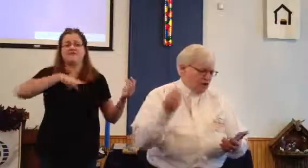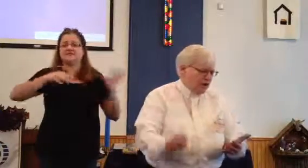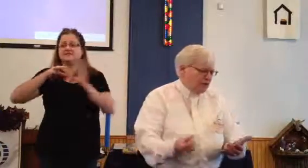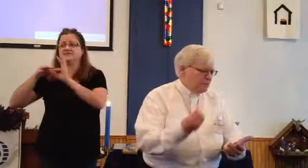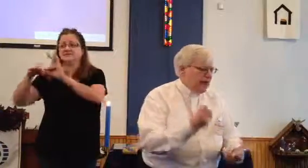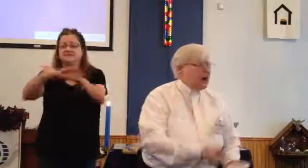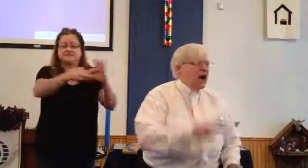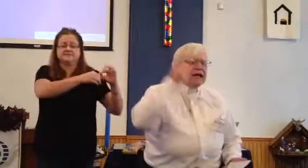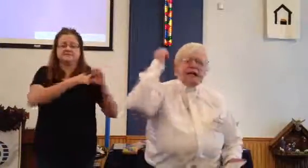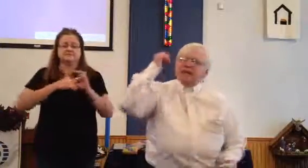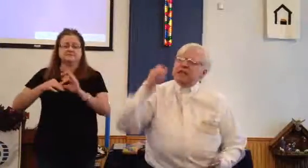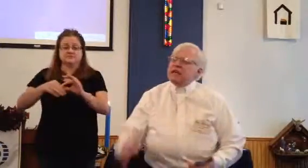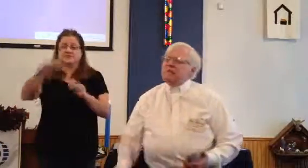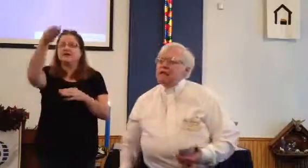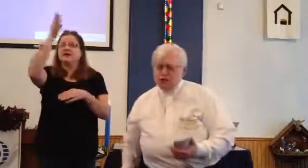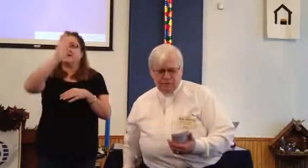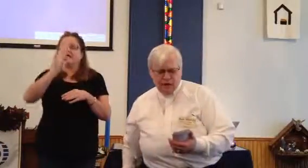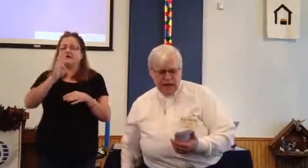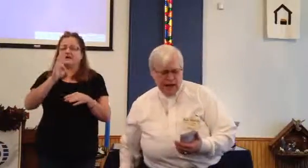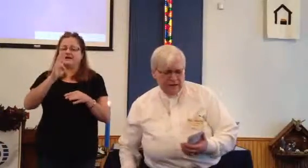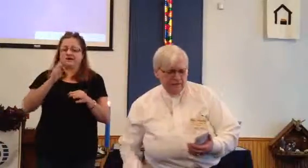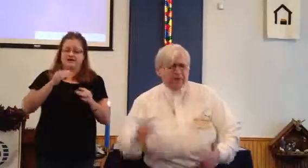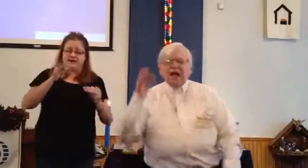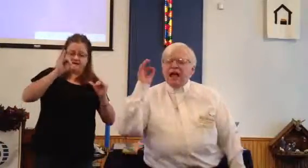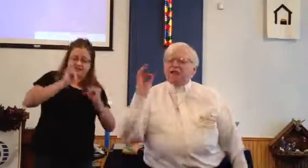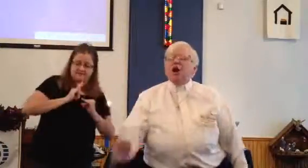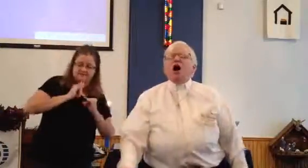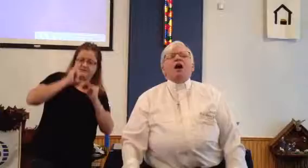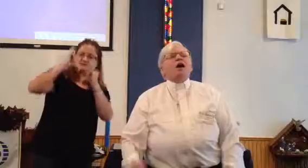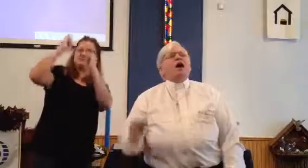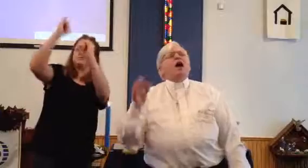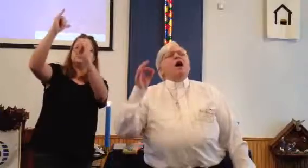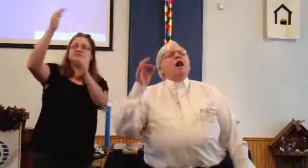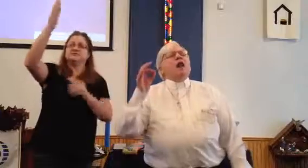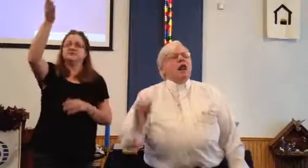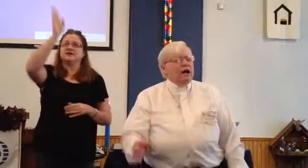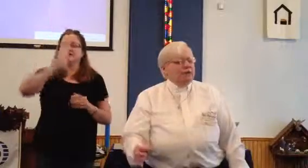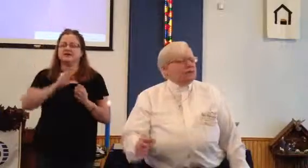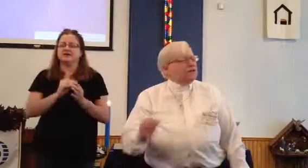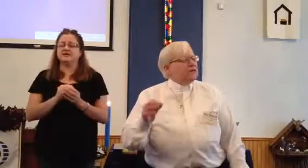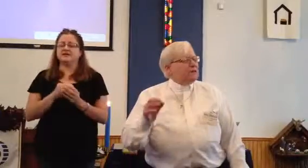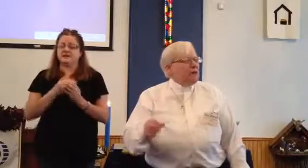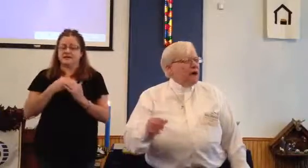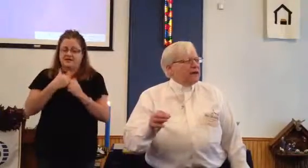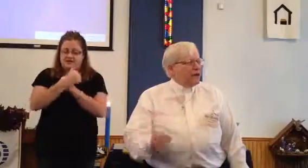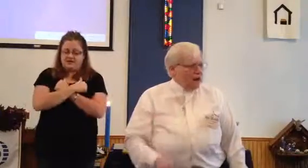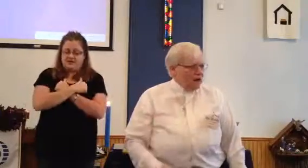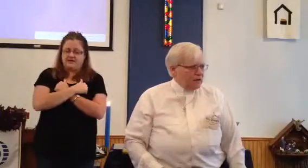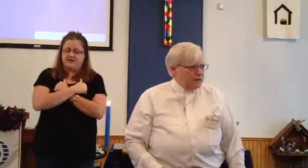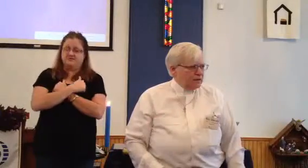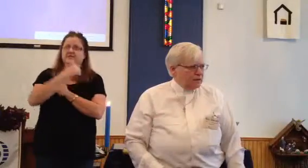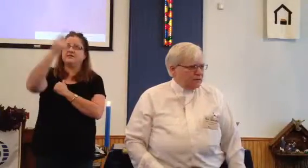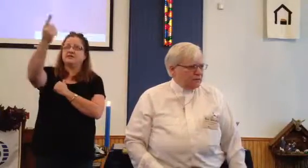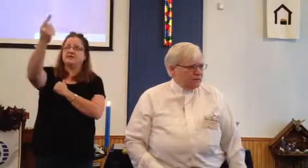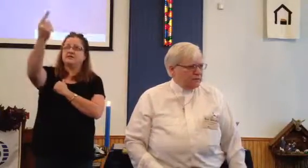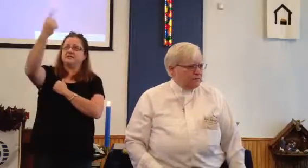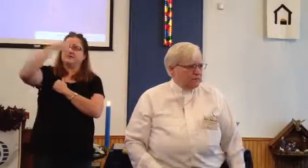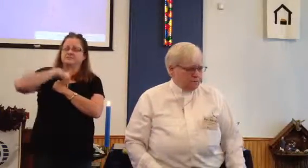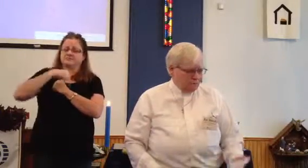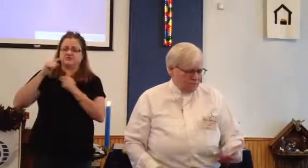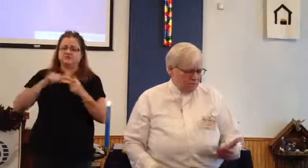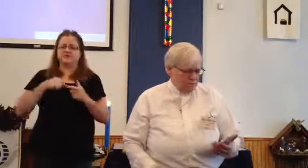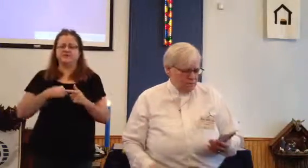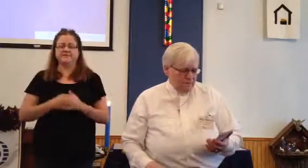are created by God in the image of God and are loved by God.